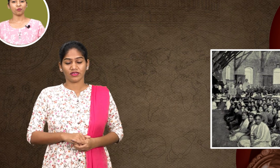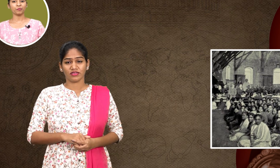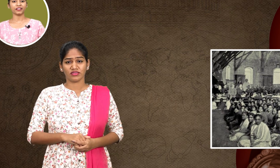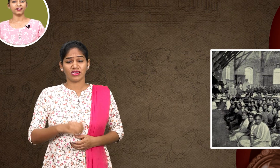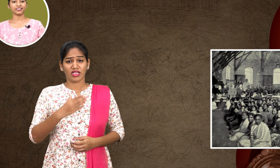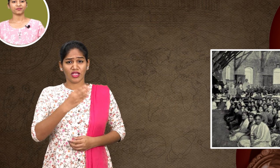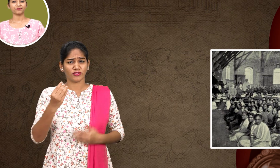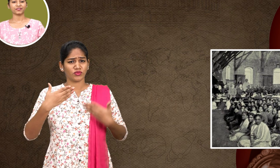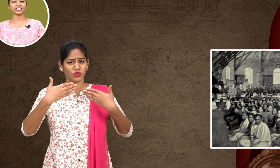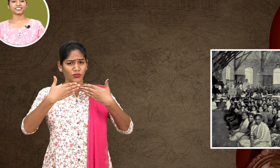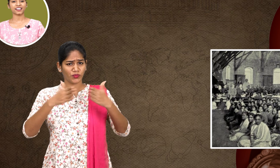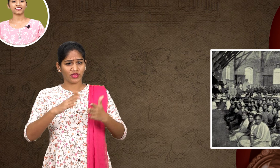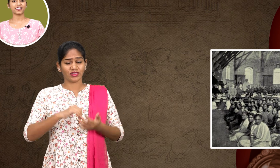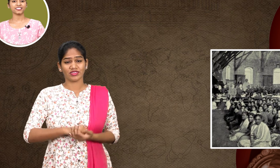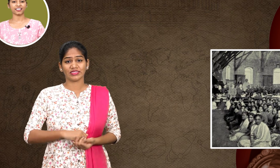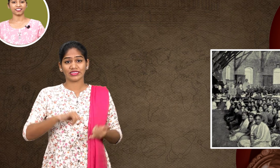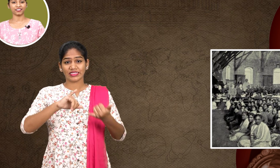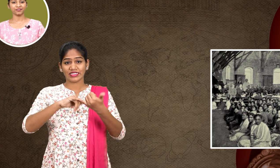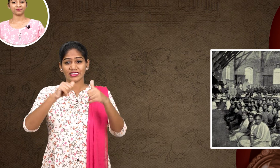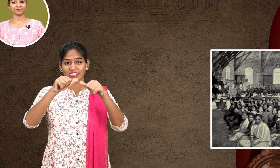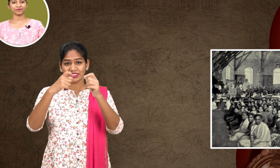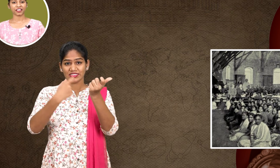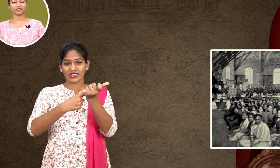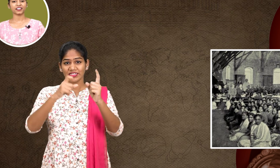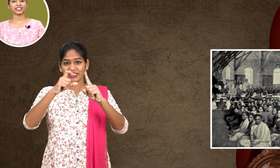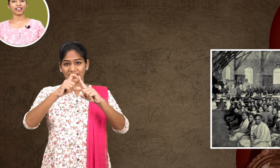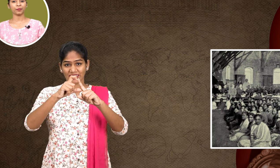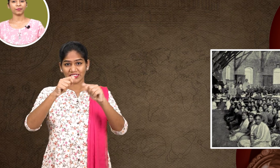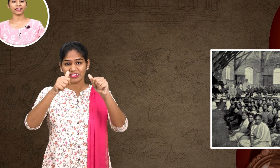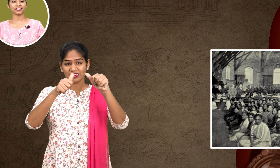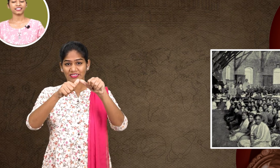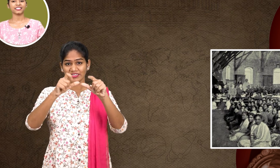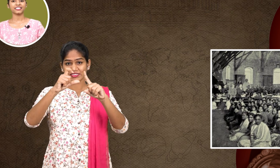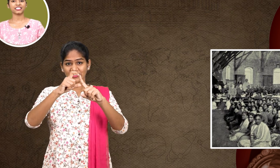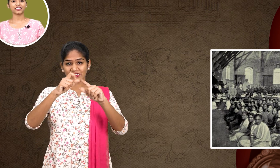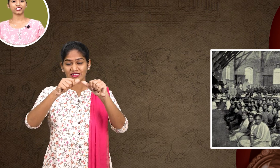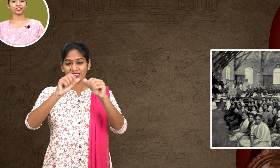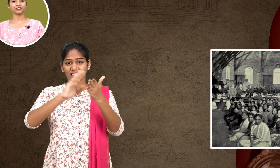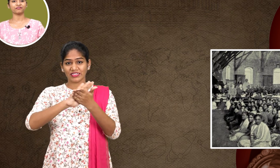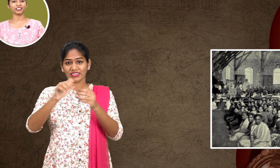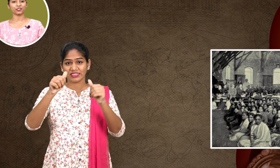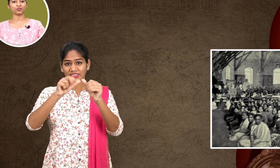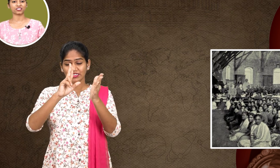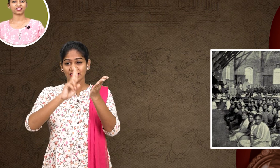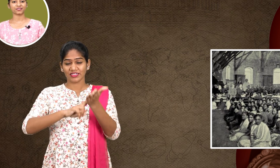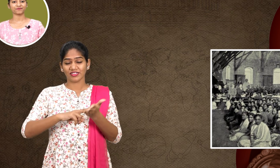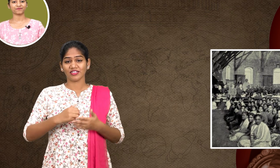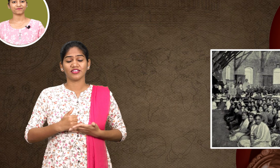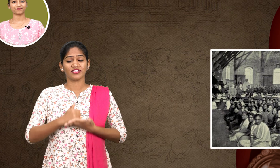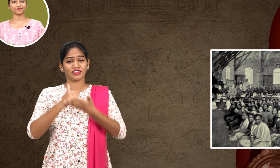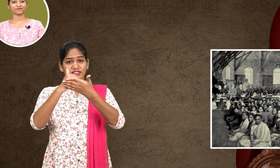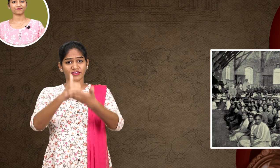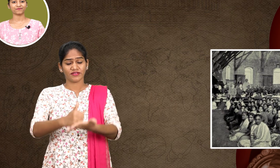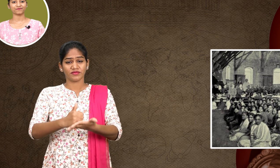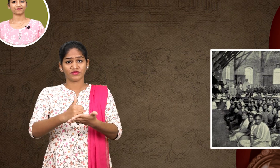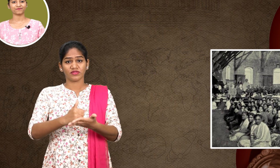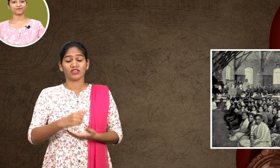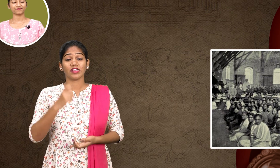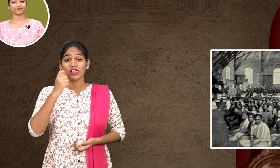and opened the Sarda Sadan for helping destitute widows.